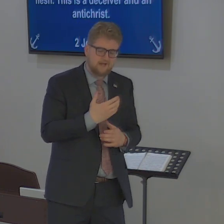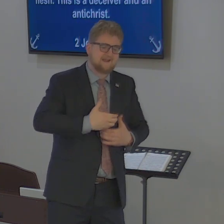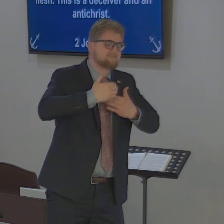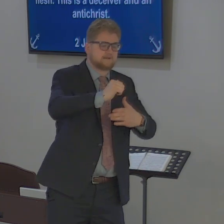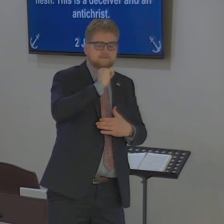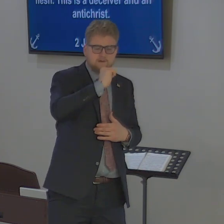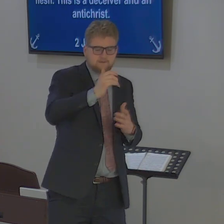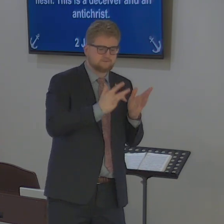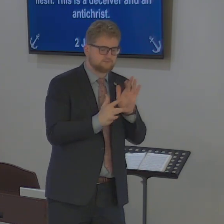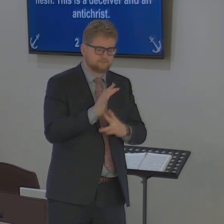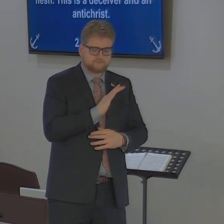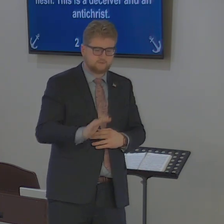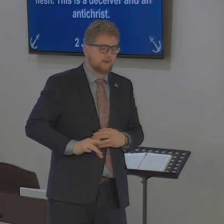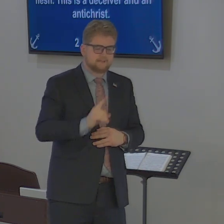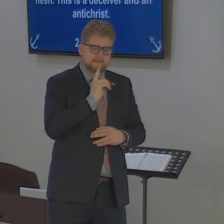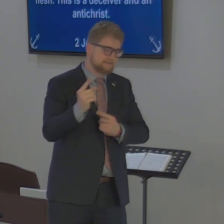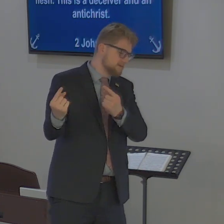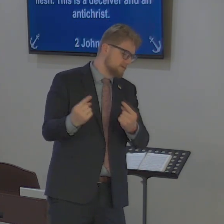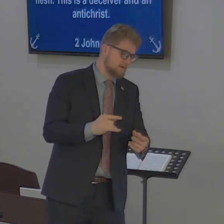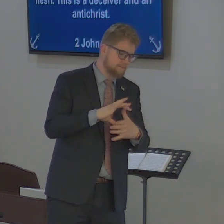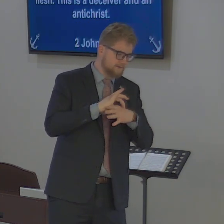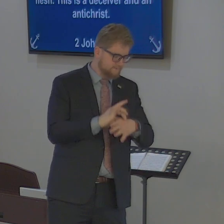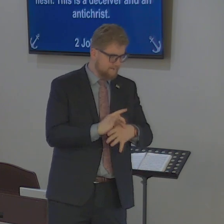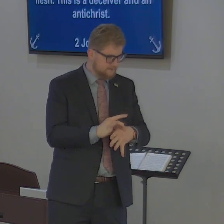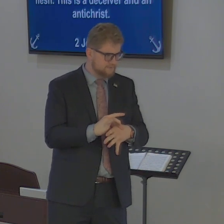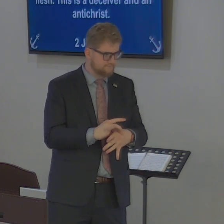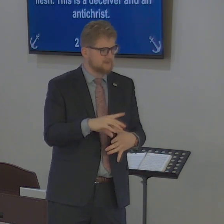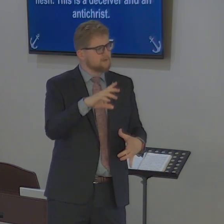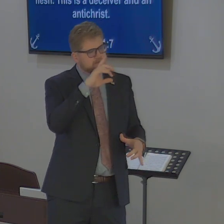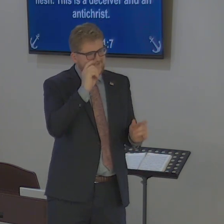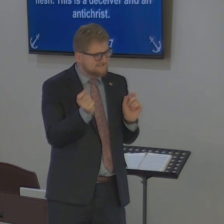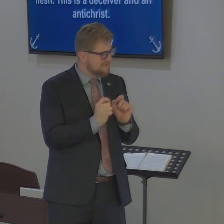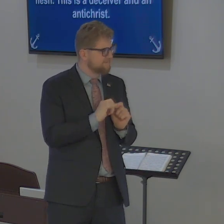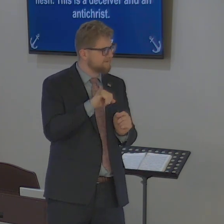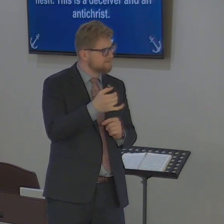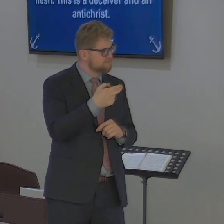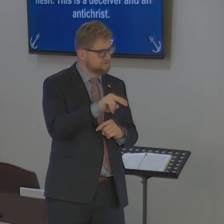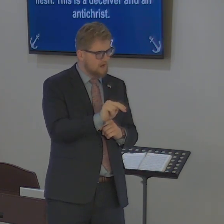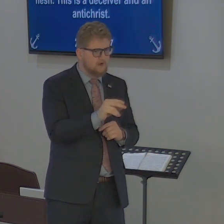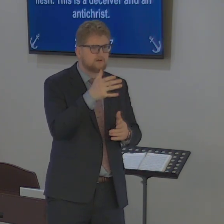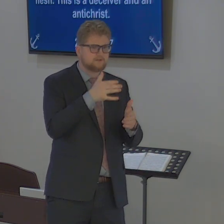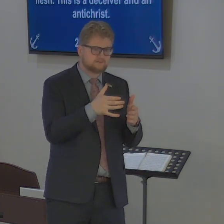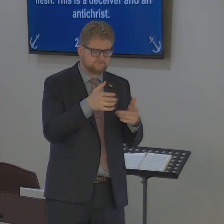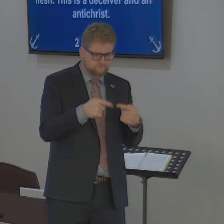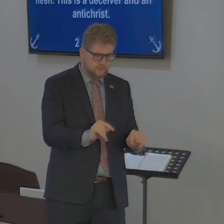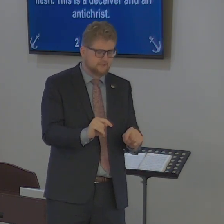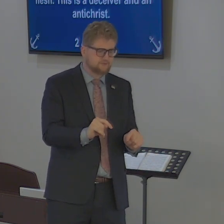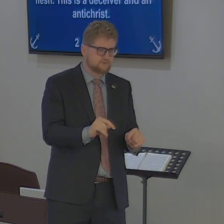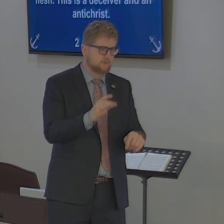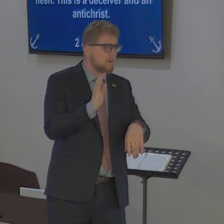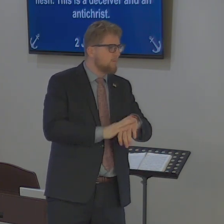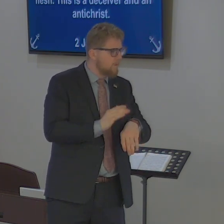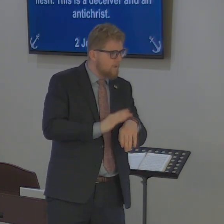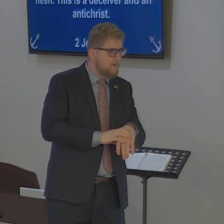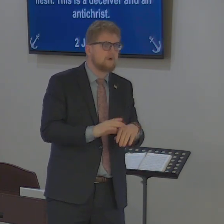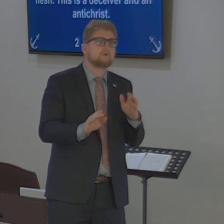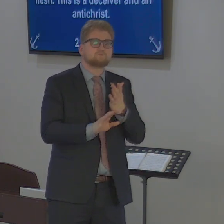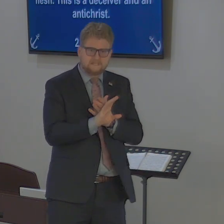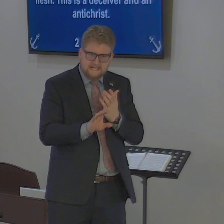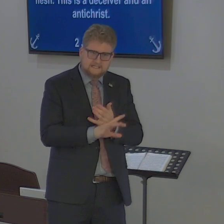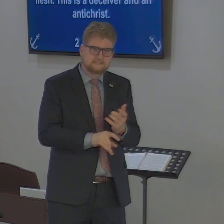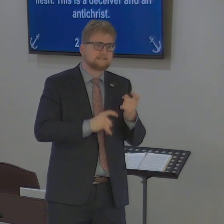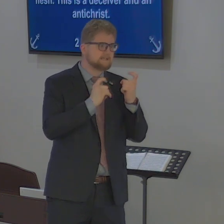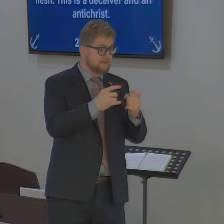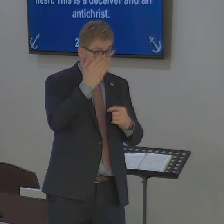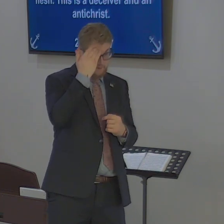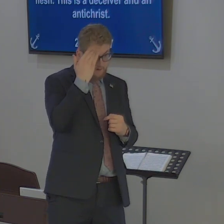Jesus Christ is come in the flesh. So the deceiver that John is trying to warn or protect or give knowledge to